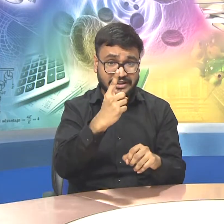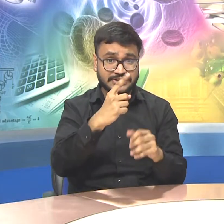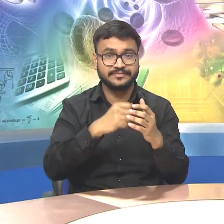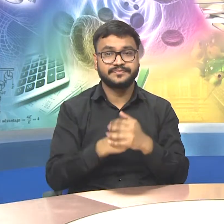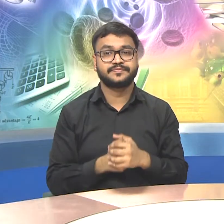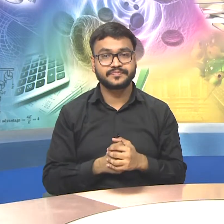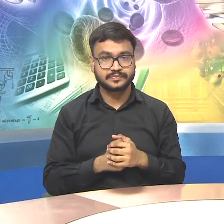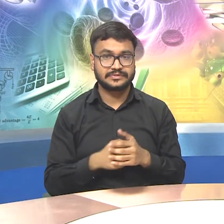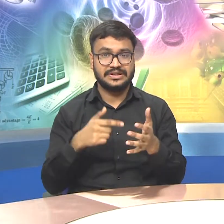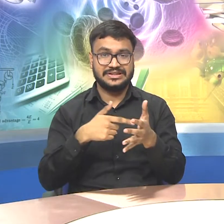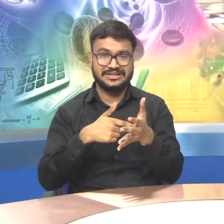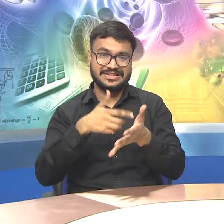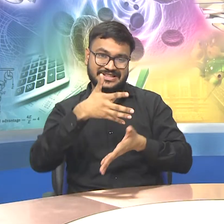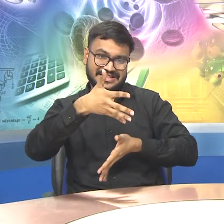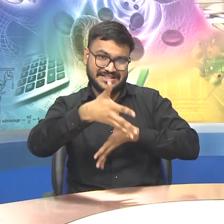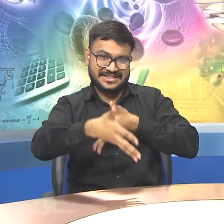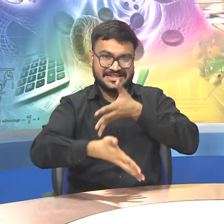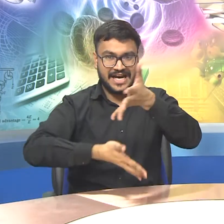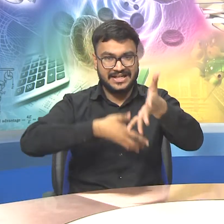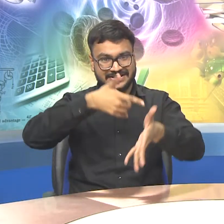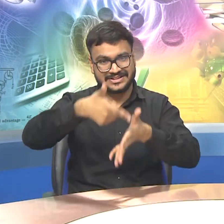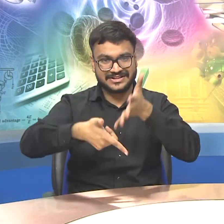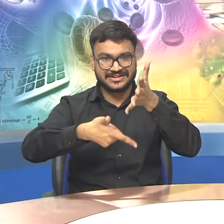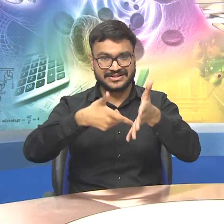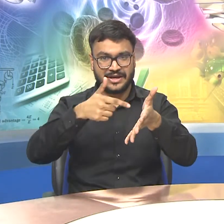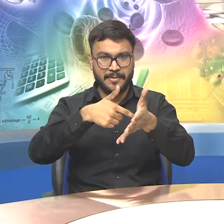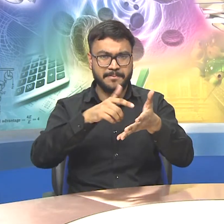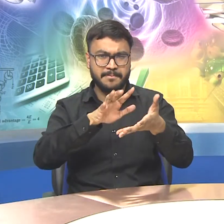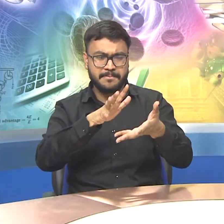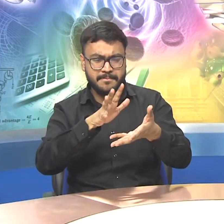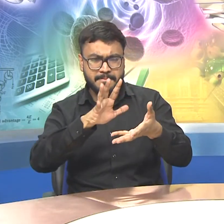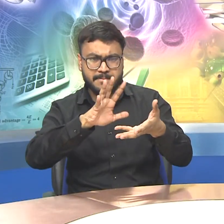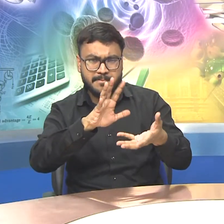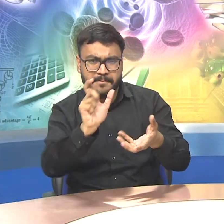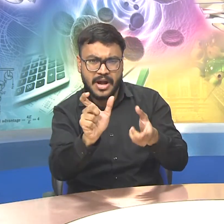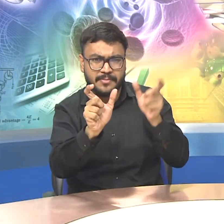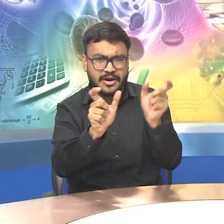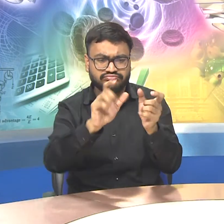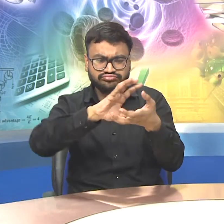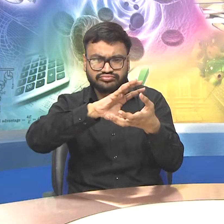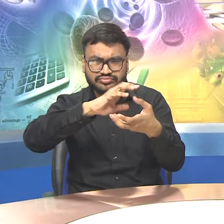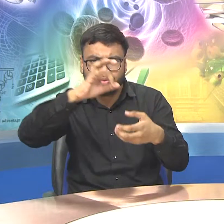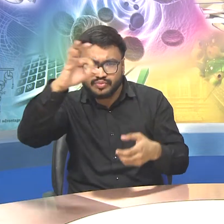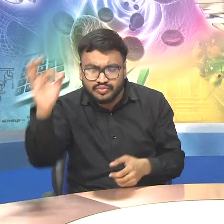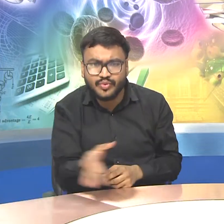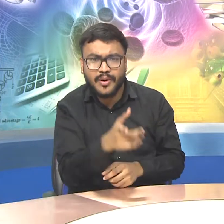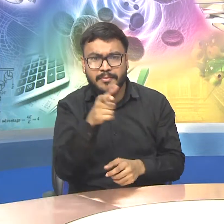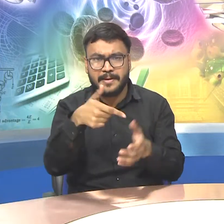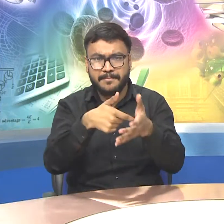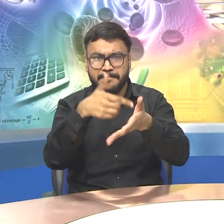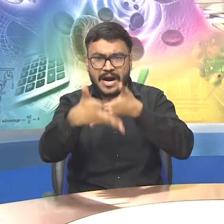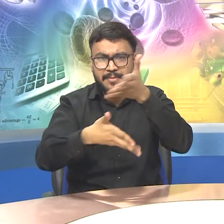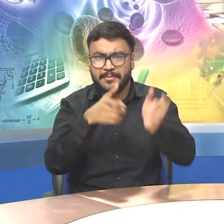Give two examples of the combination of two signs to create a new signs.